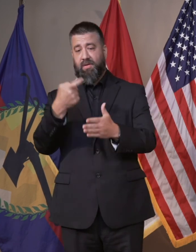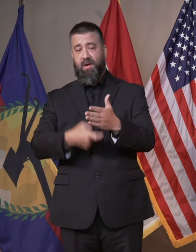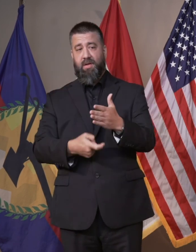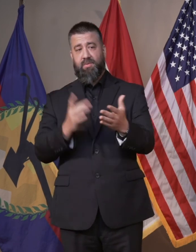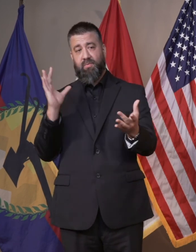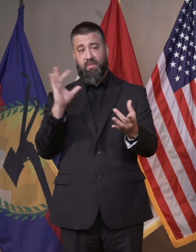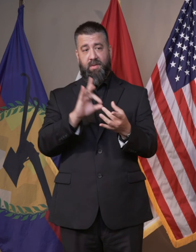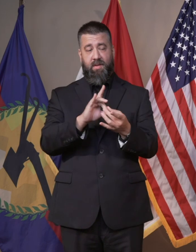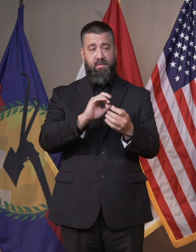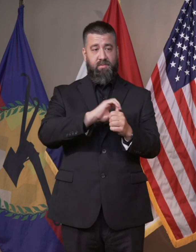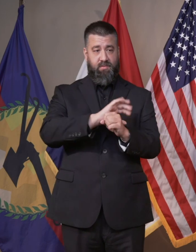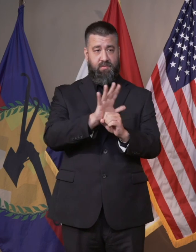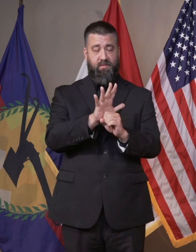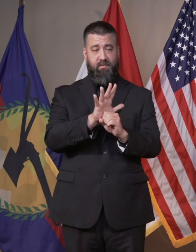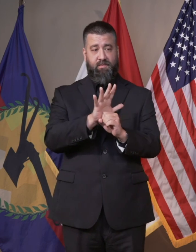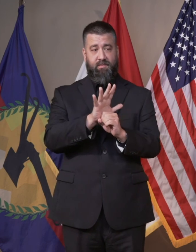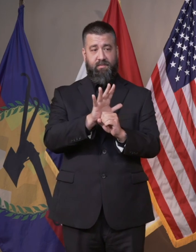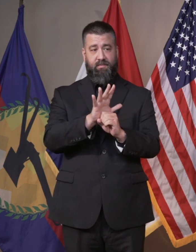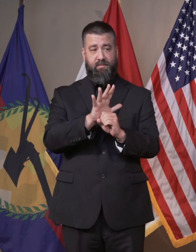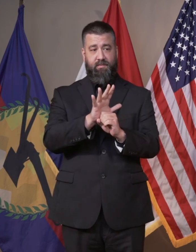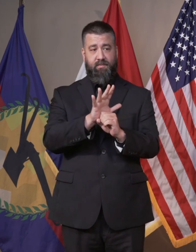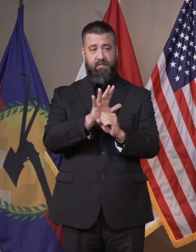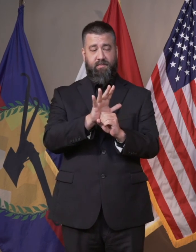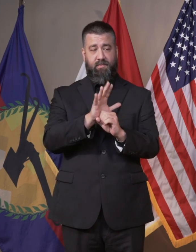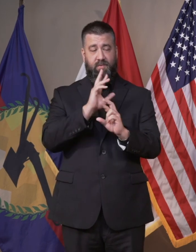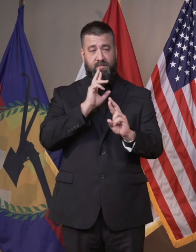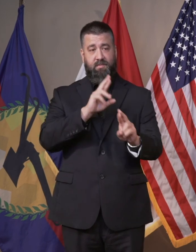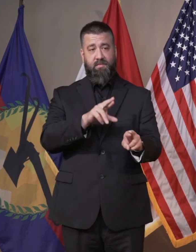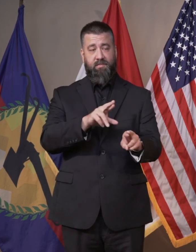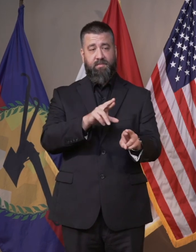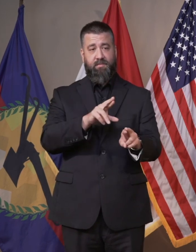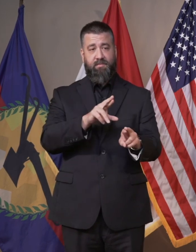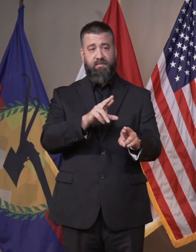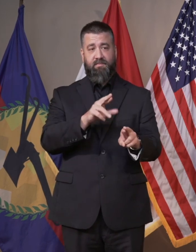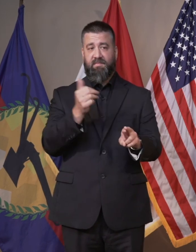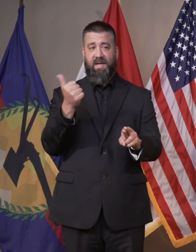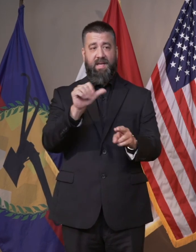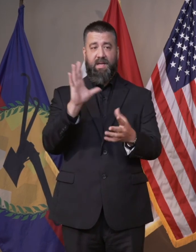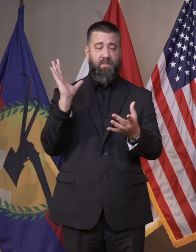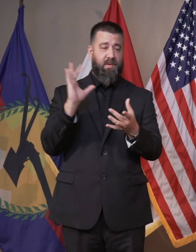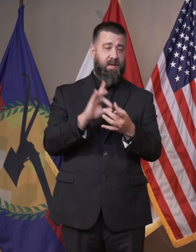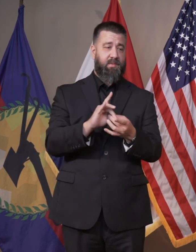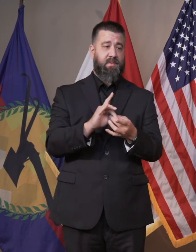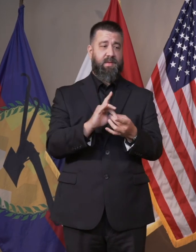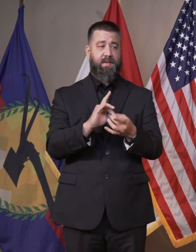be attributed to response to COVID-19, anything to do with